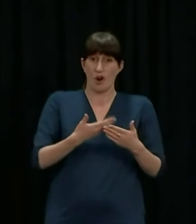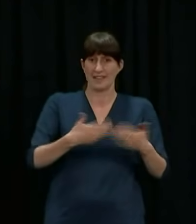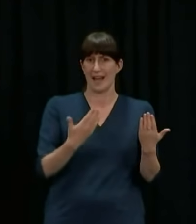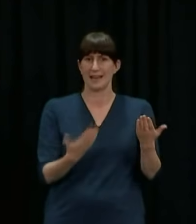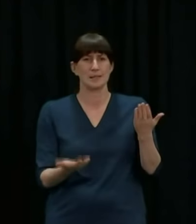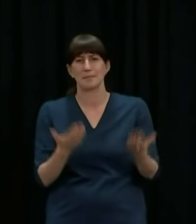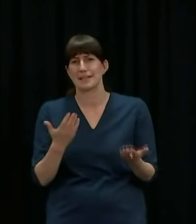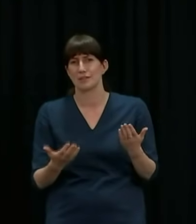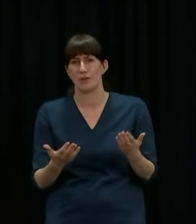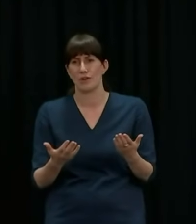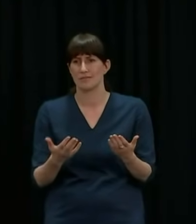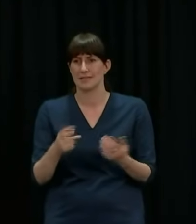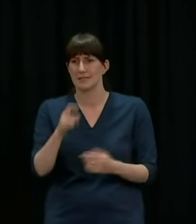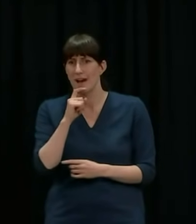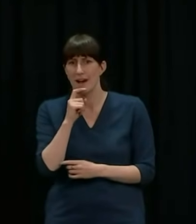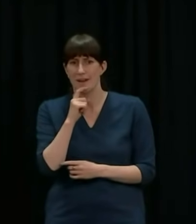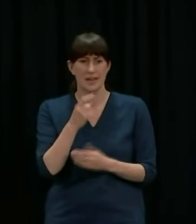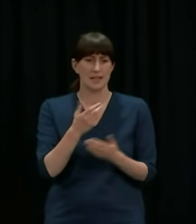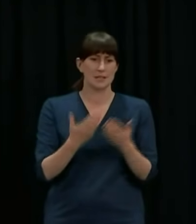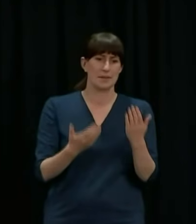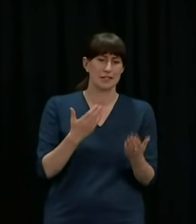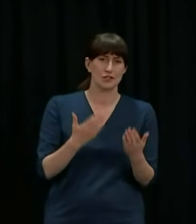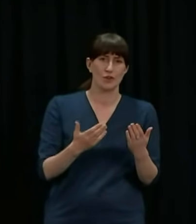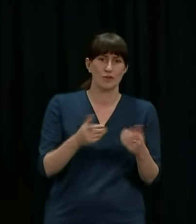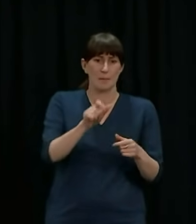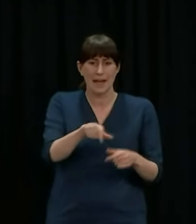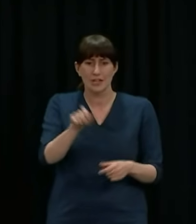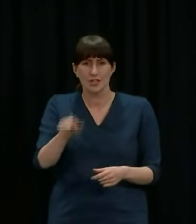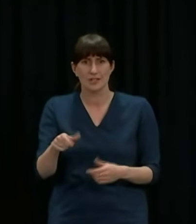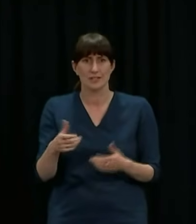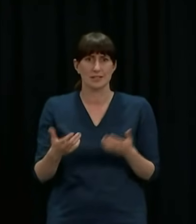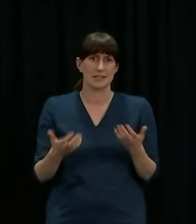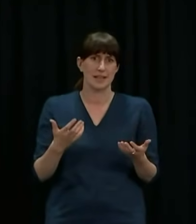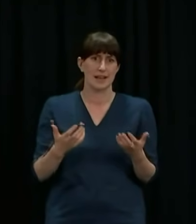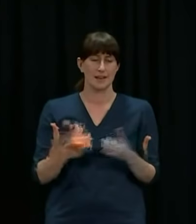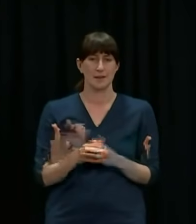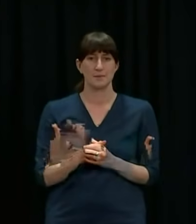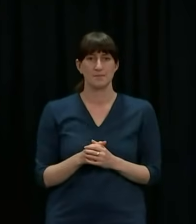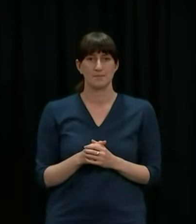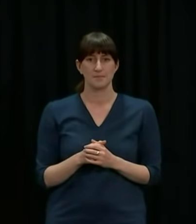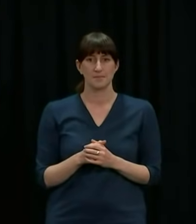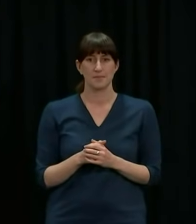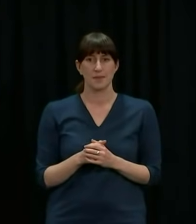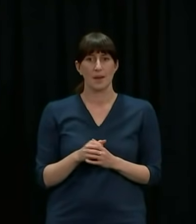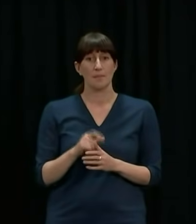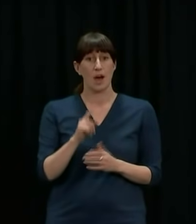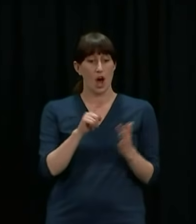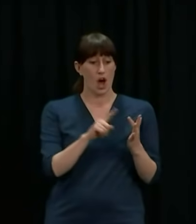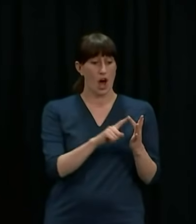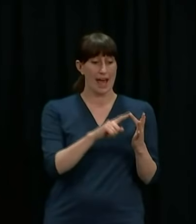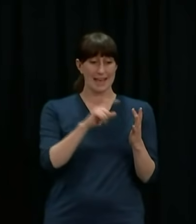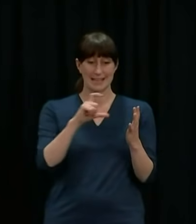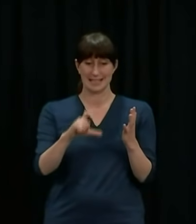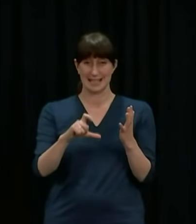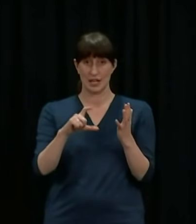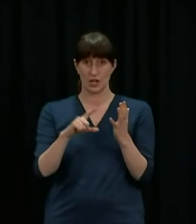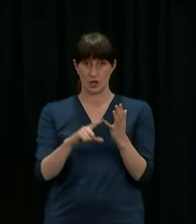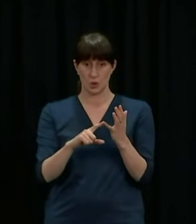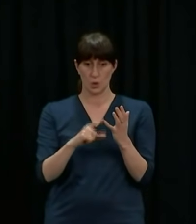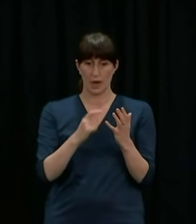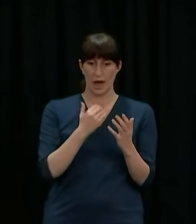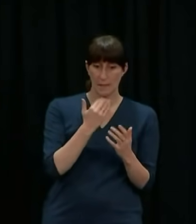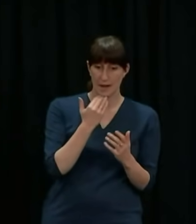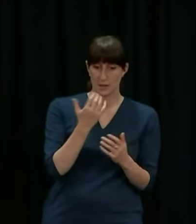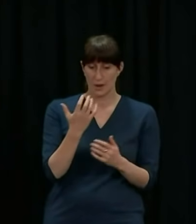on the staffing available and the number that they feel they will need. But what I can say is that ICU capacity, both